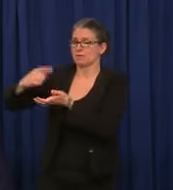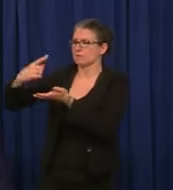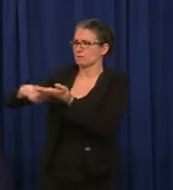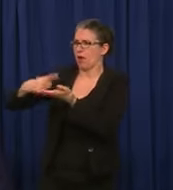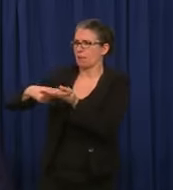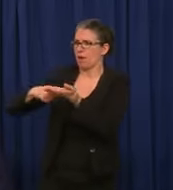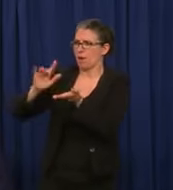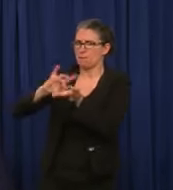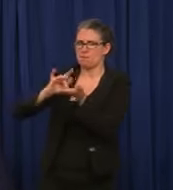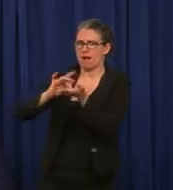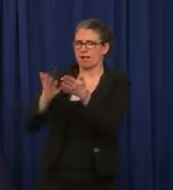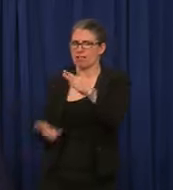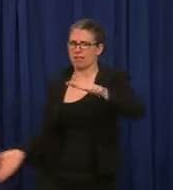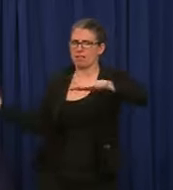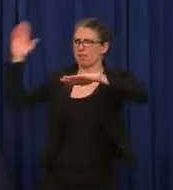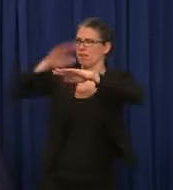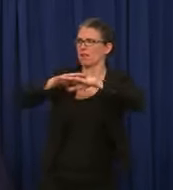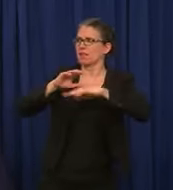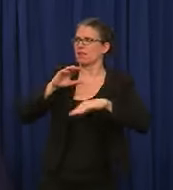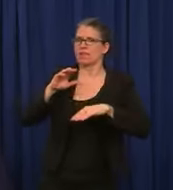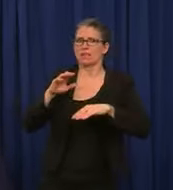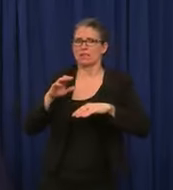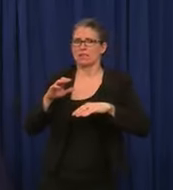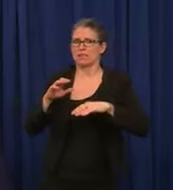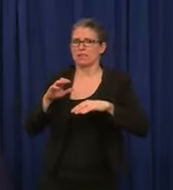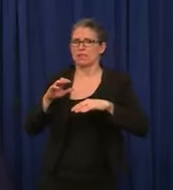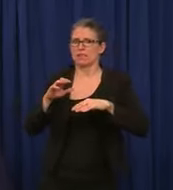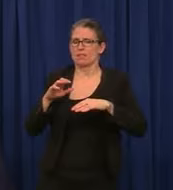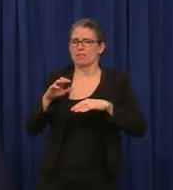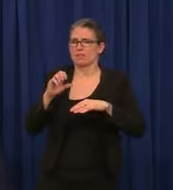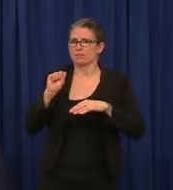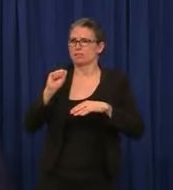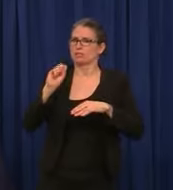increase. While we have medical ICU